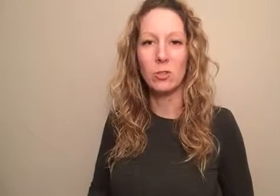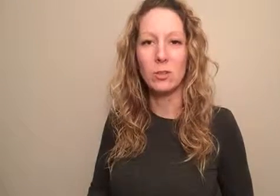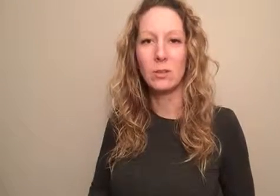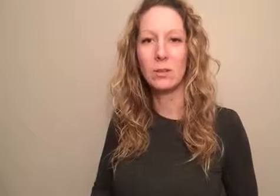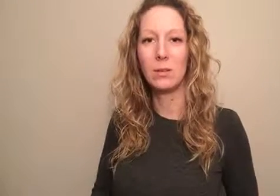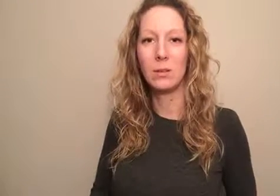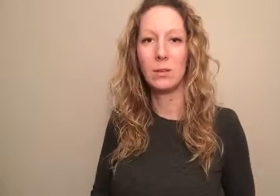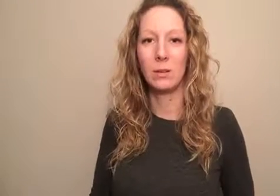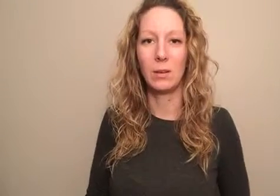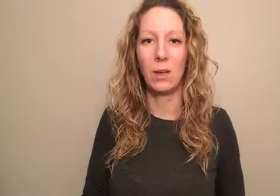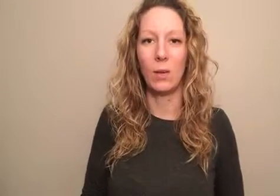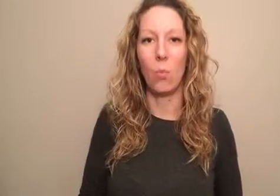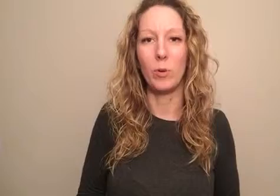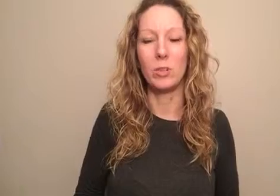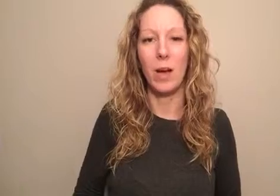orange. Okay, one more time,